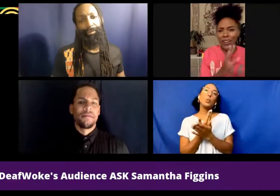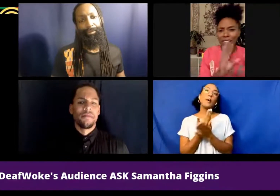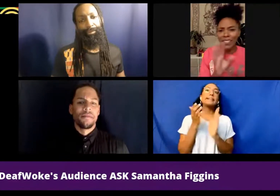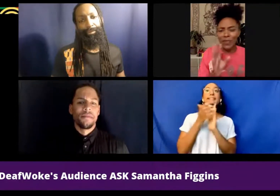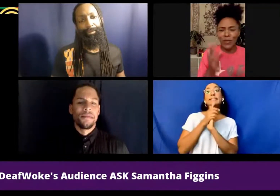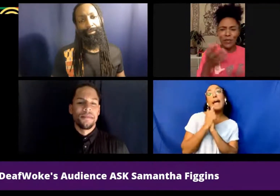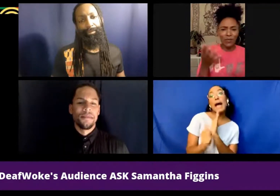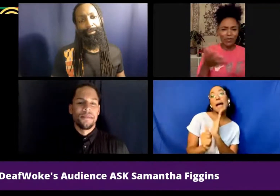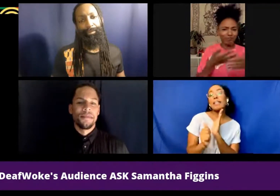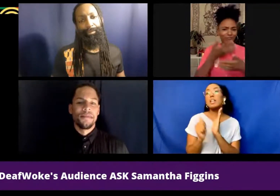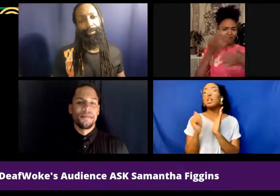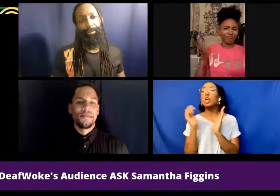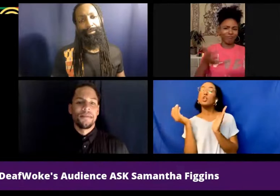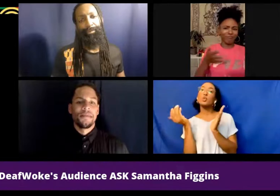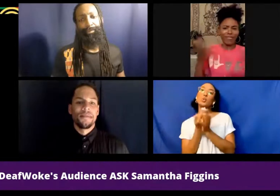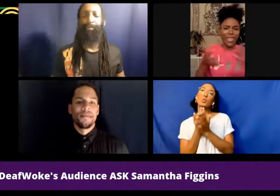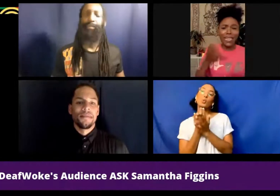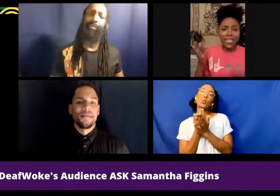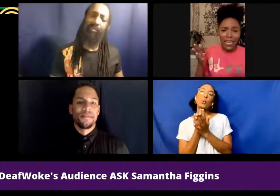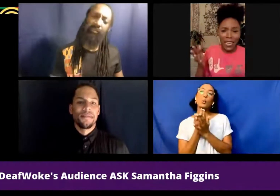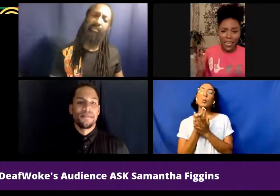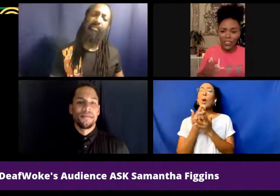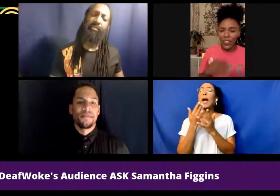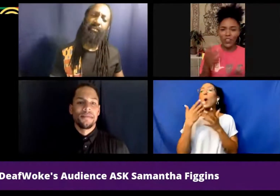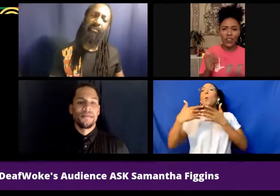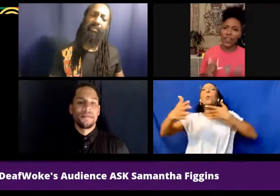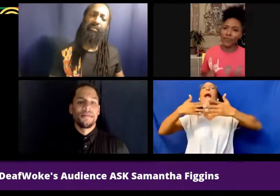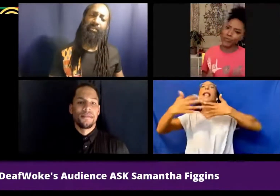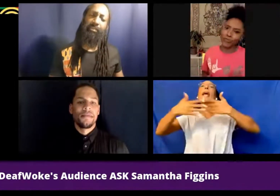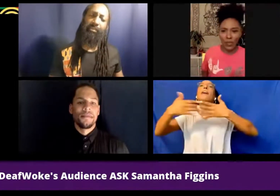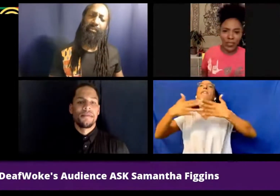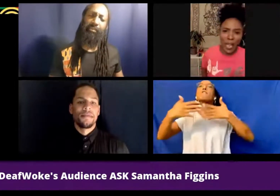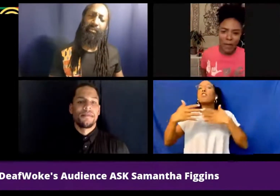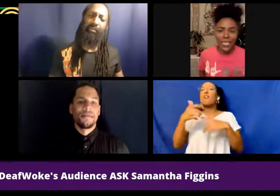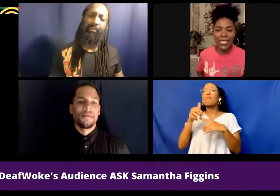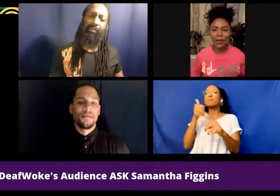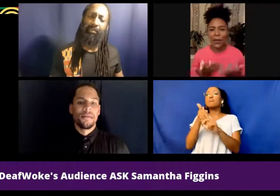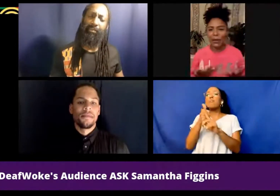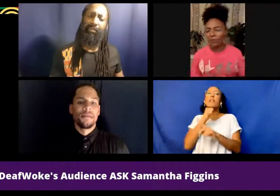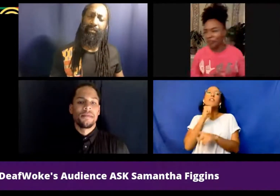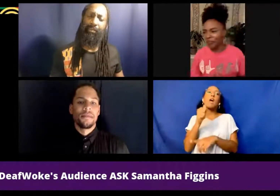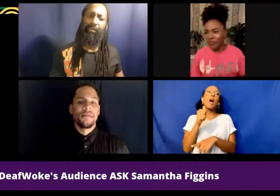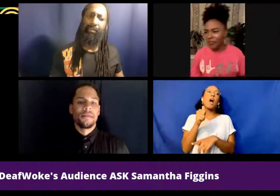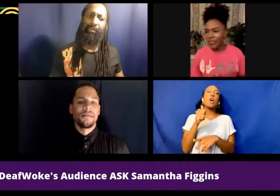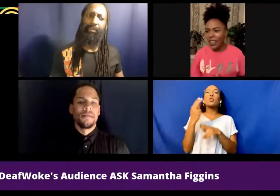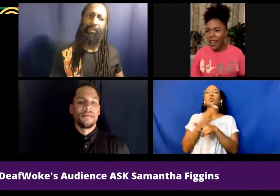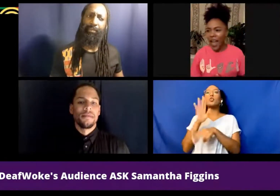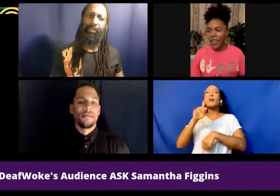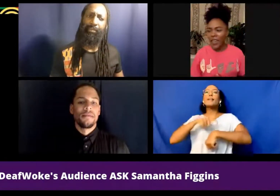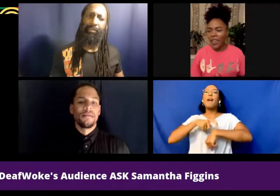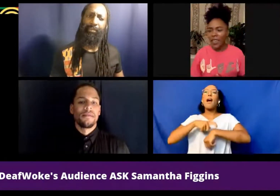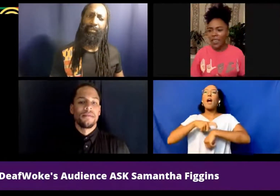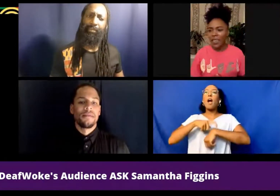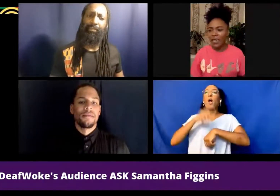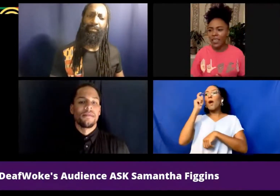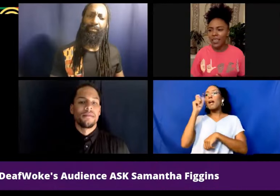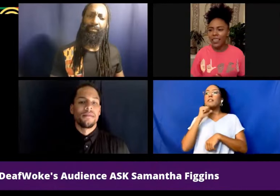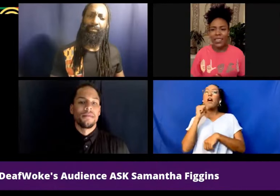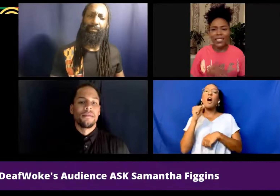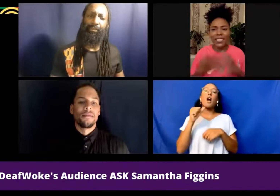talent or a new anything, then you're not using your time wisely. But I